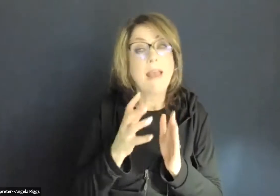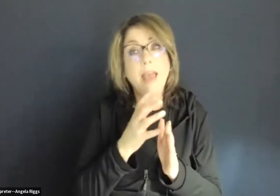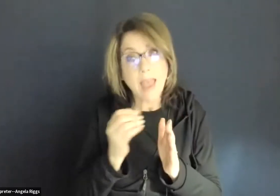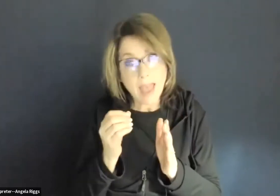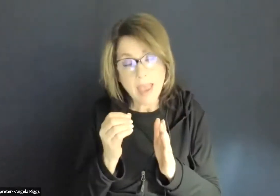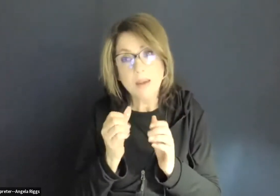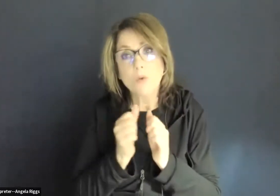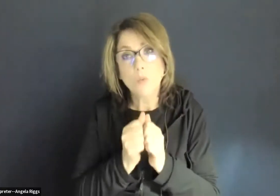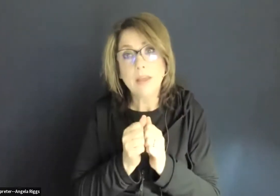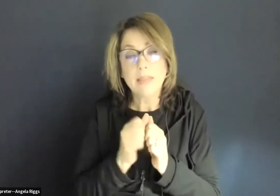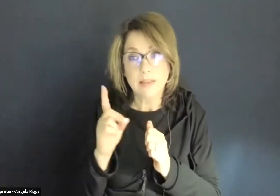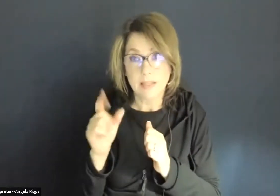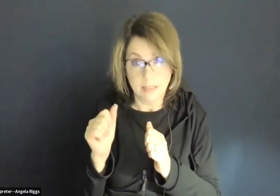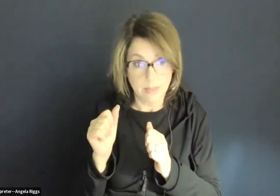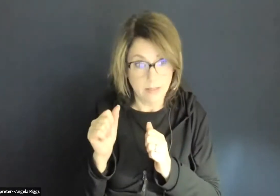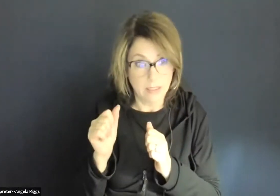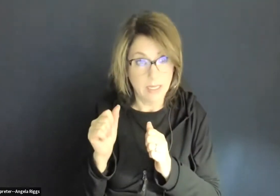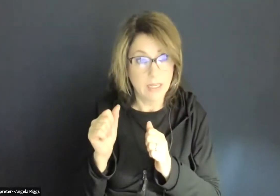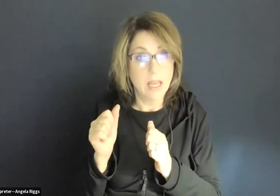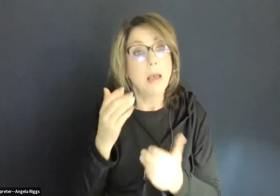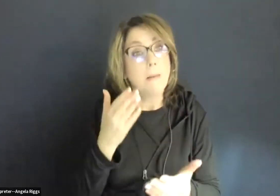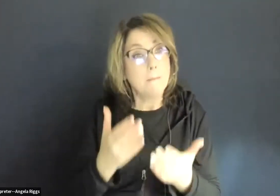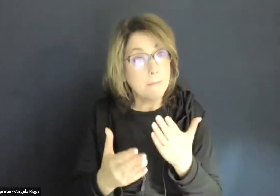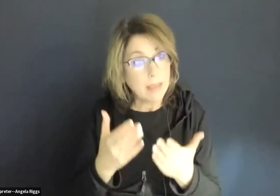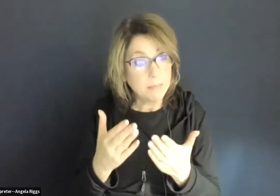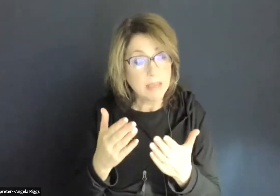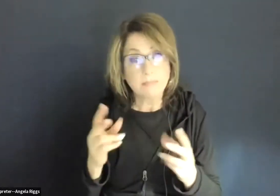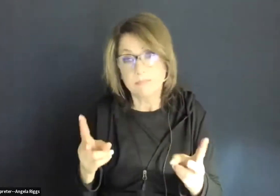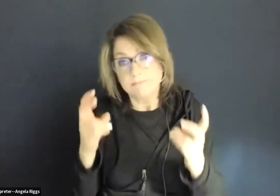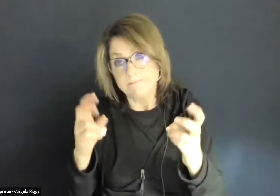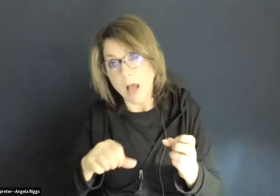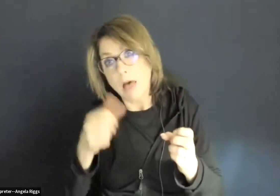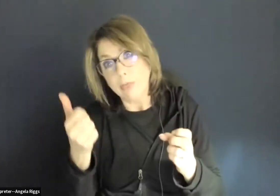with a disability may be invisible